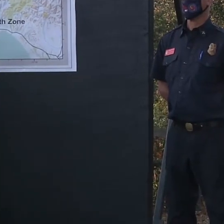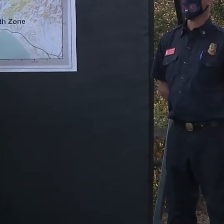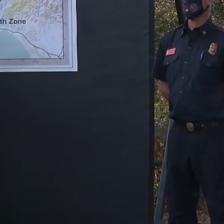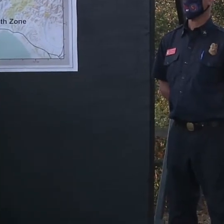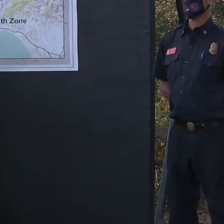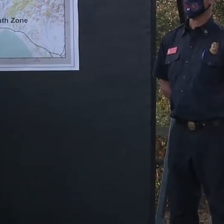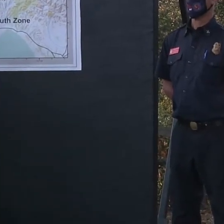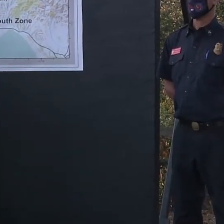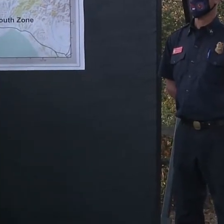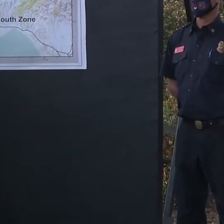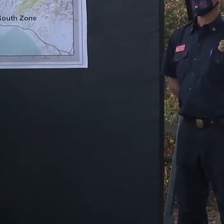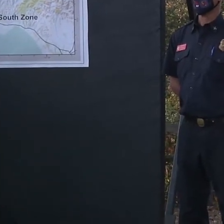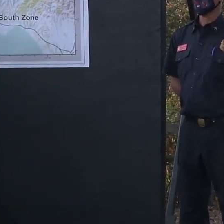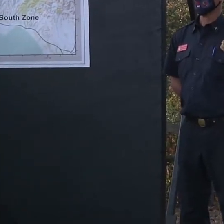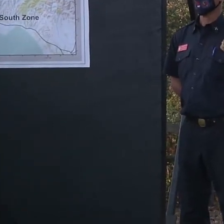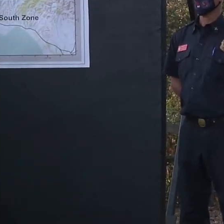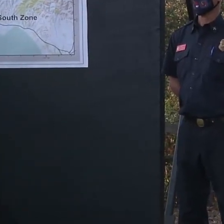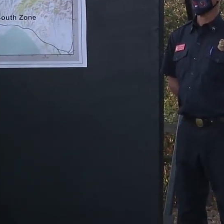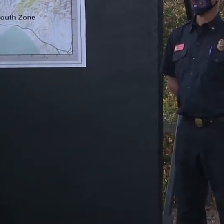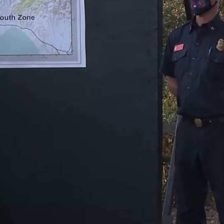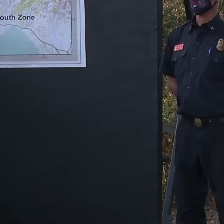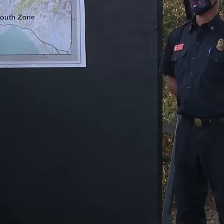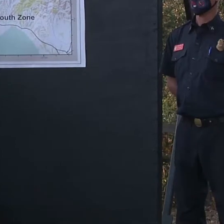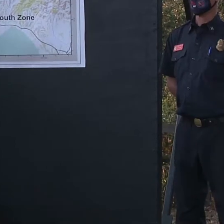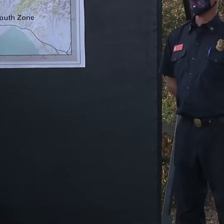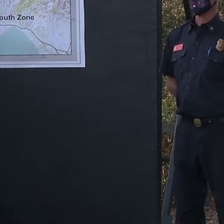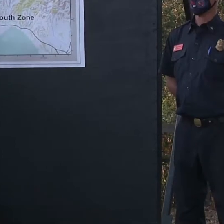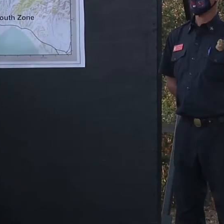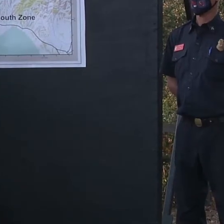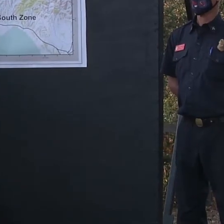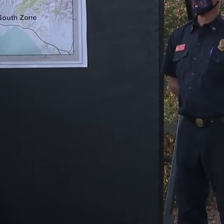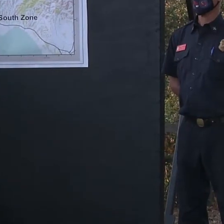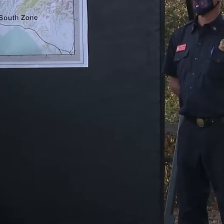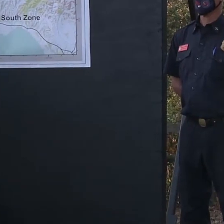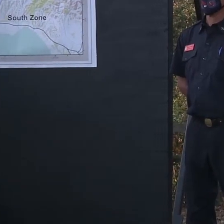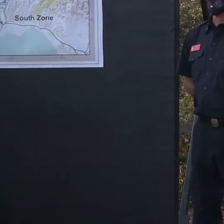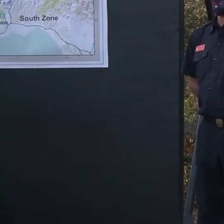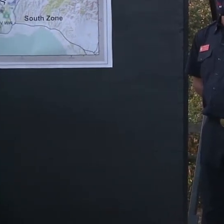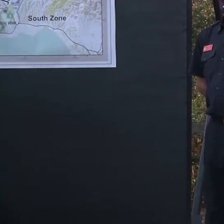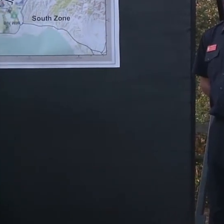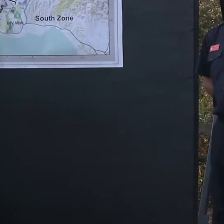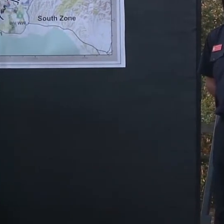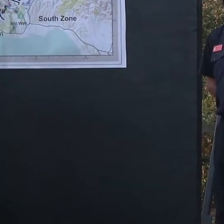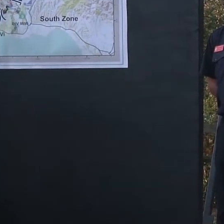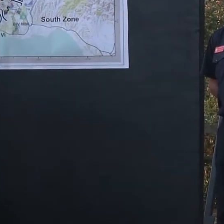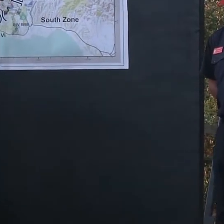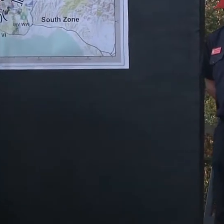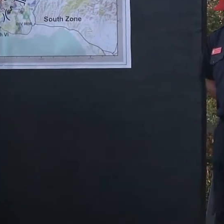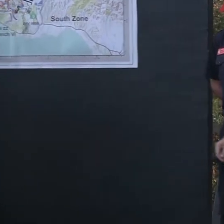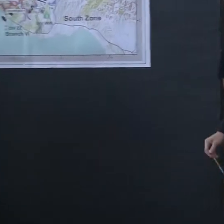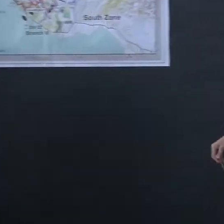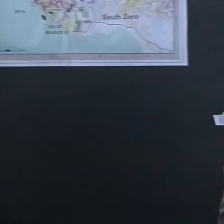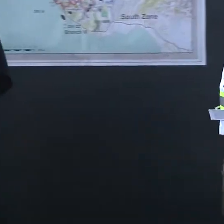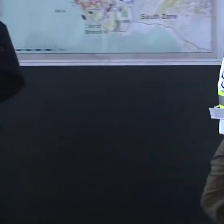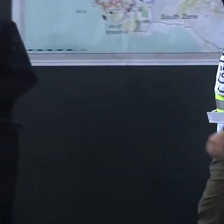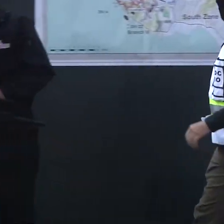letters. But you can pick them up at Watsonville Post Office. Jason, do you want to come up here and just give that to sure.